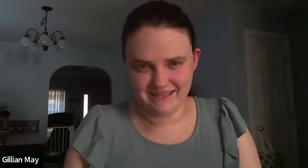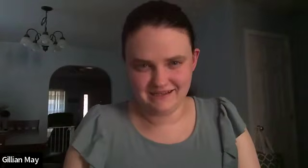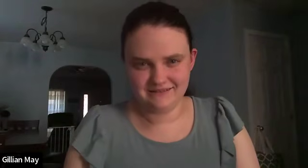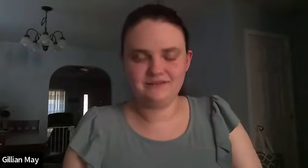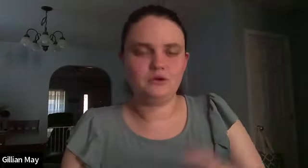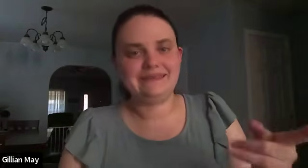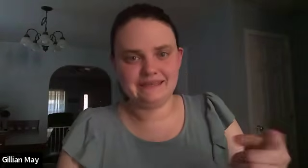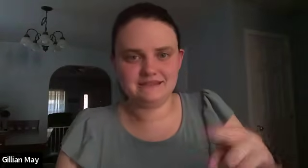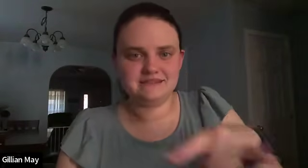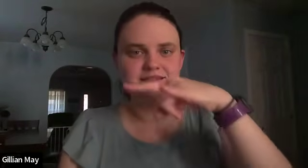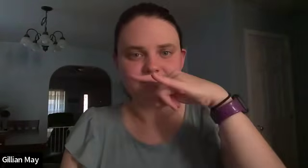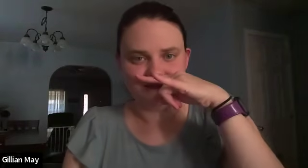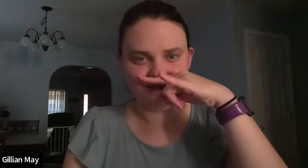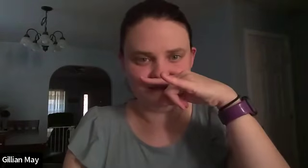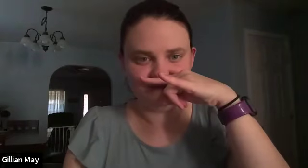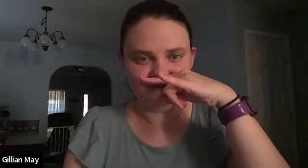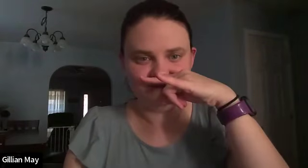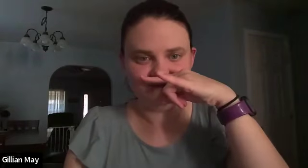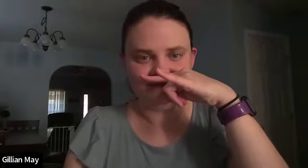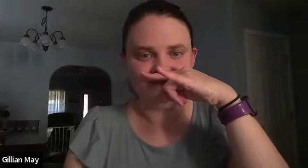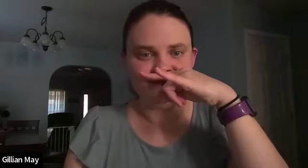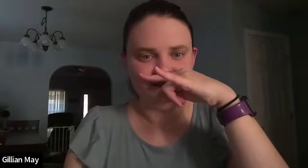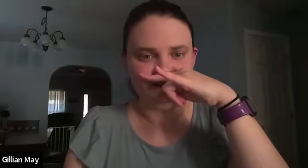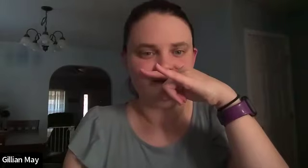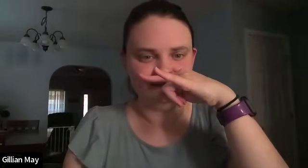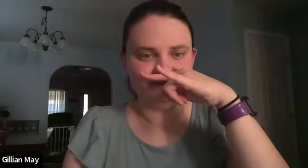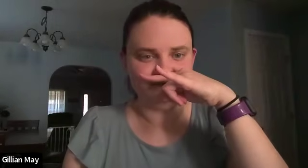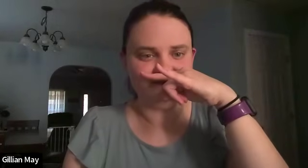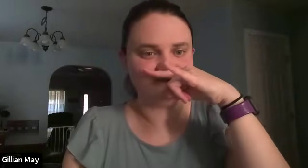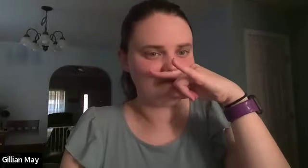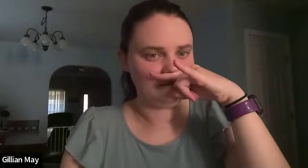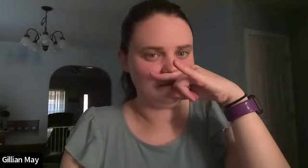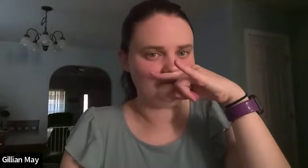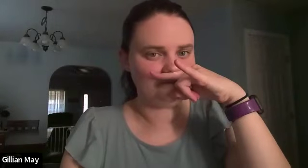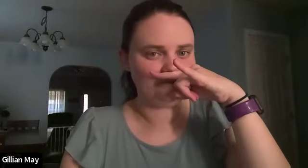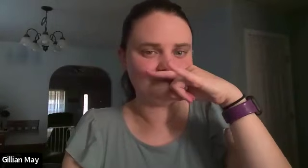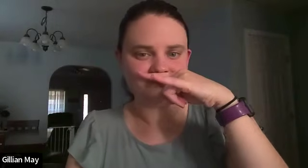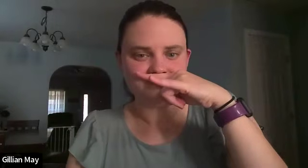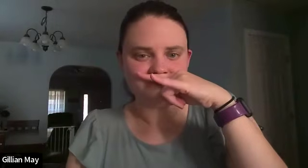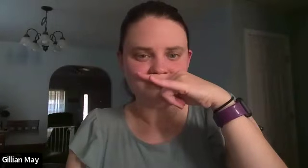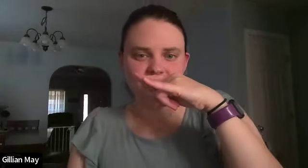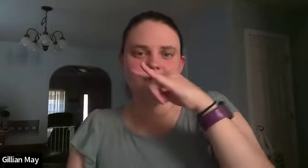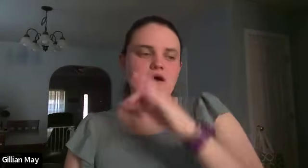kid or kids, kid, kid, kid.